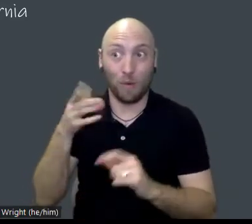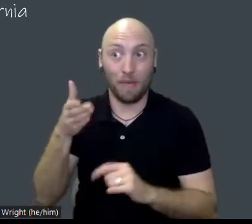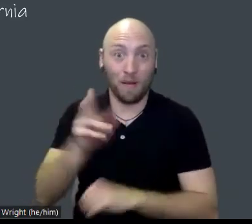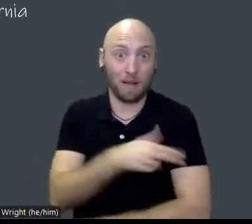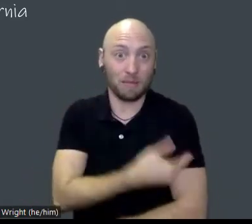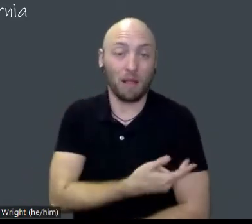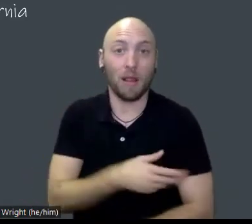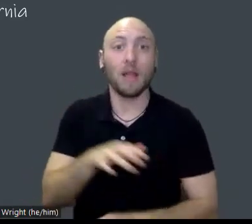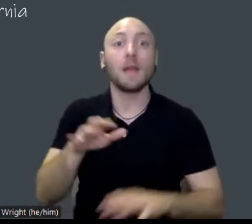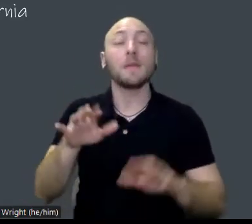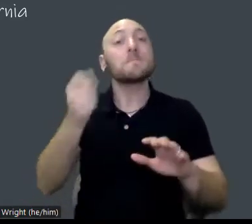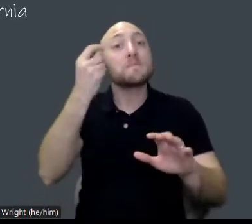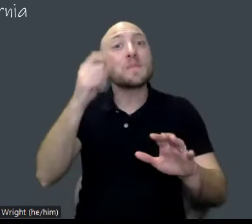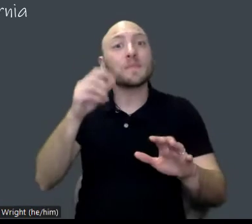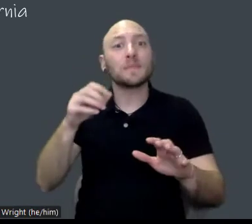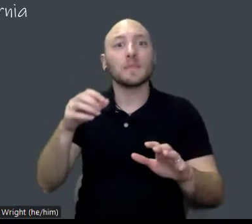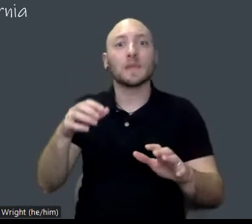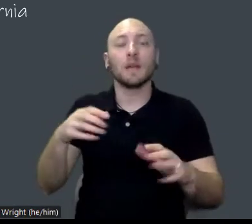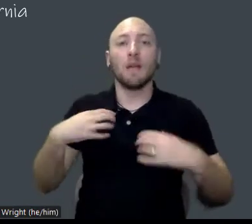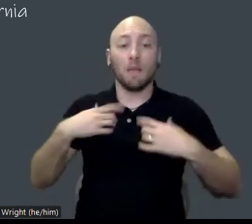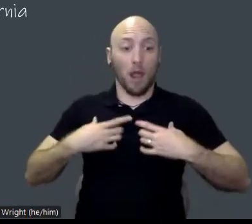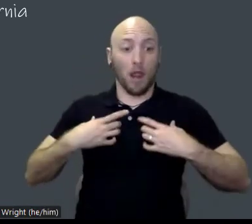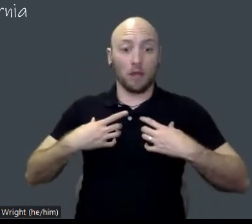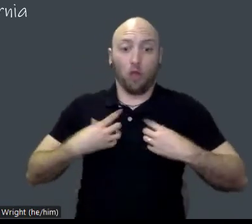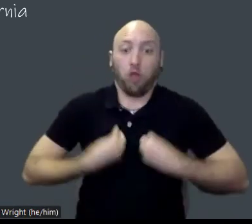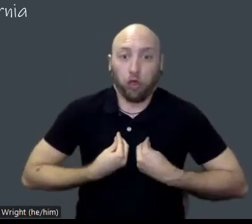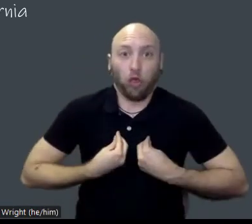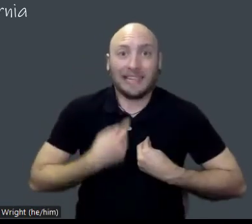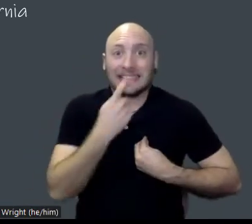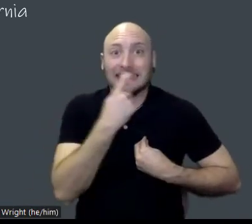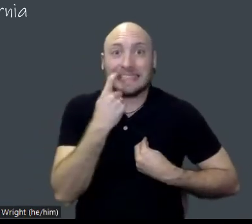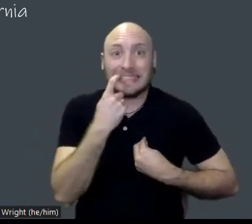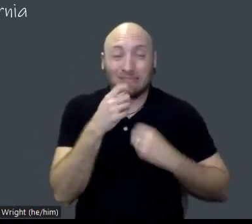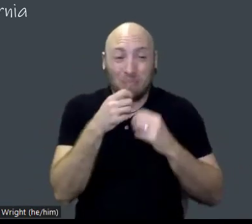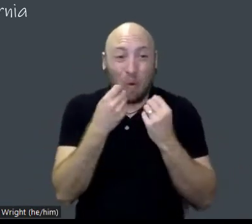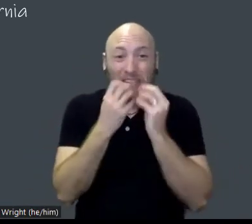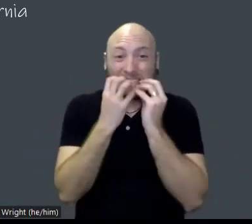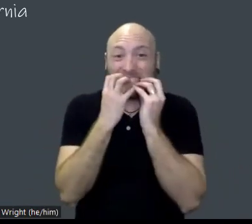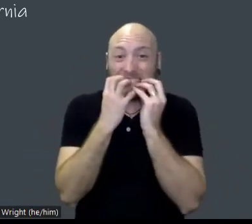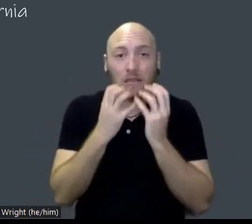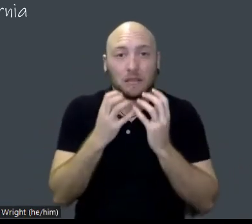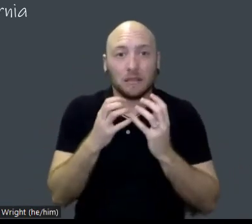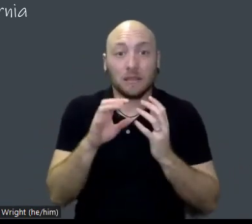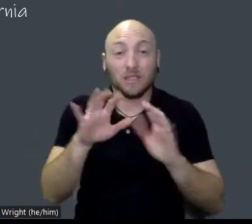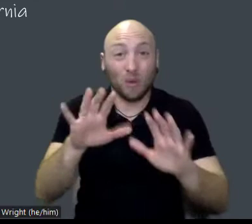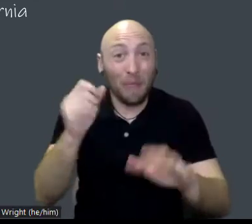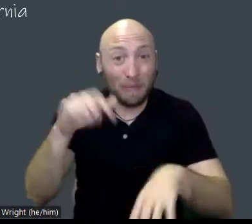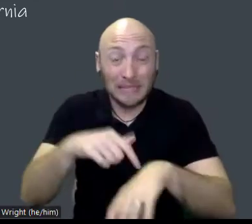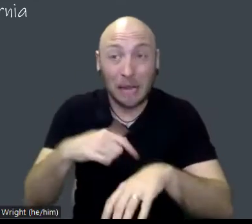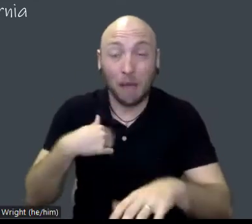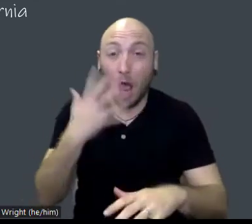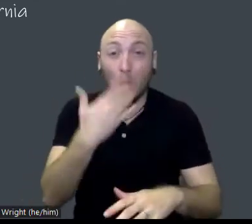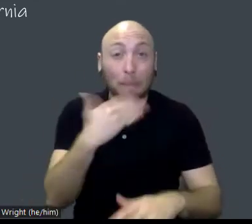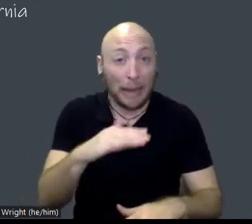wasn't able, I had, collapsed lungs, broken teeth. Um, and I wasn't, even at that point, I was not able